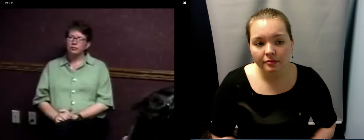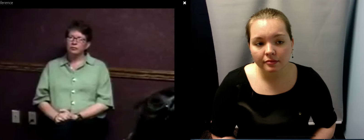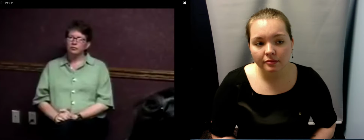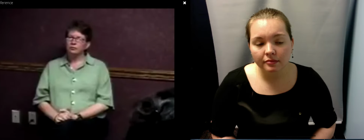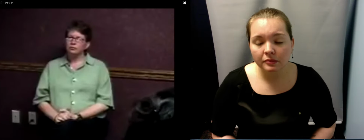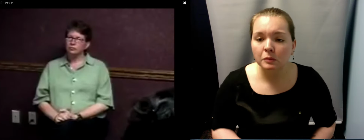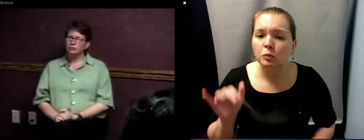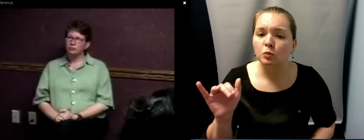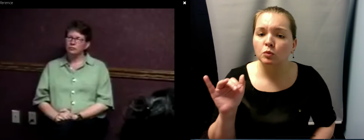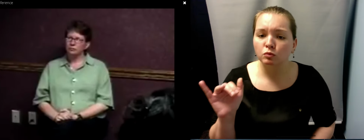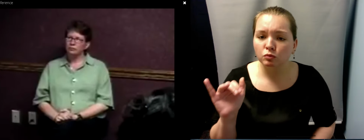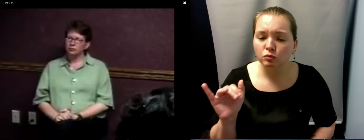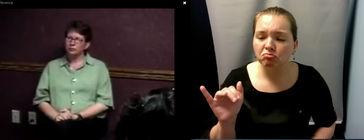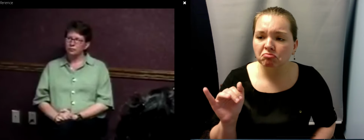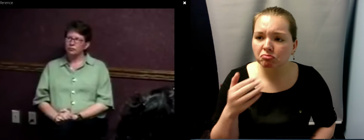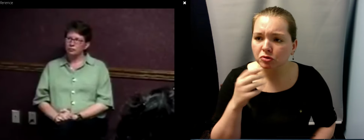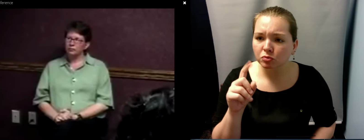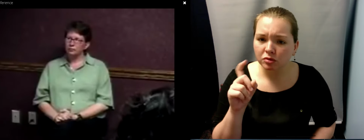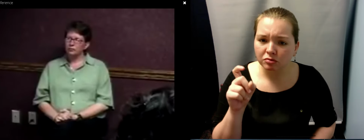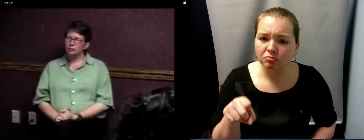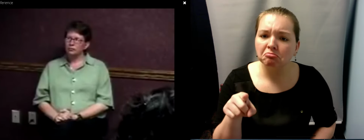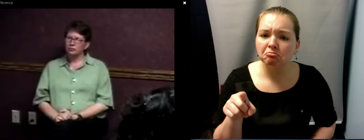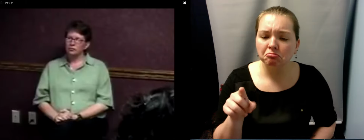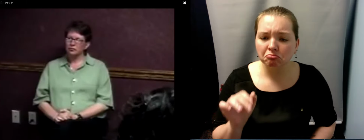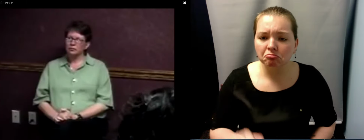Oh, that's a really good question.